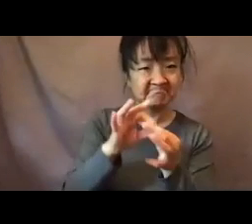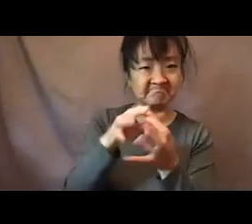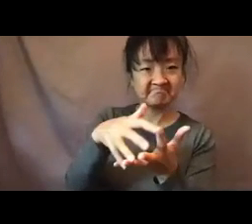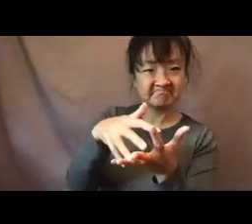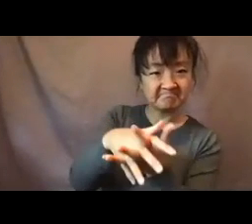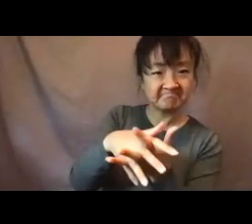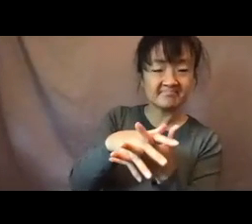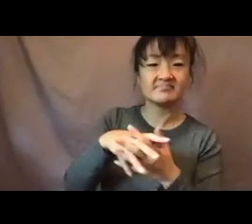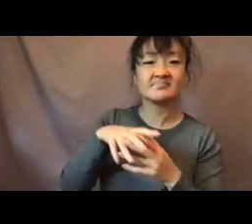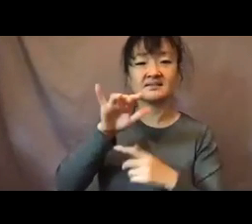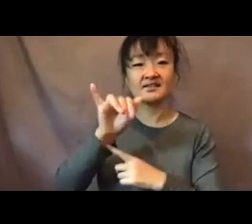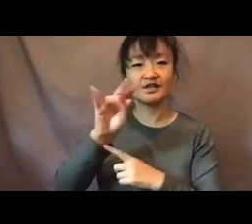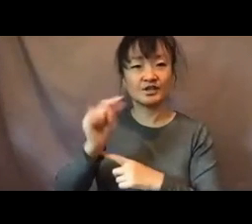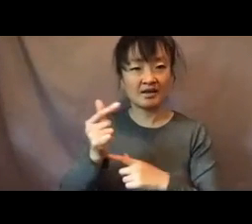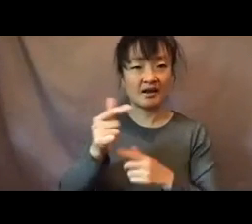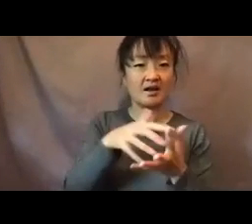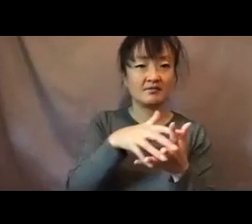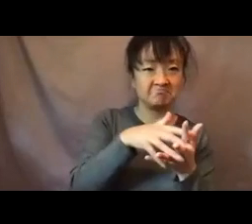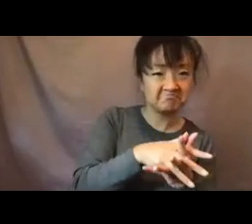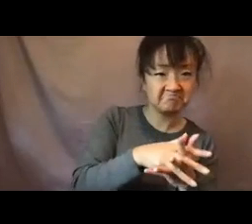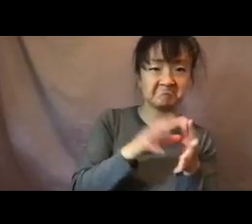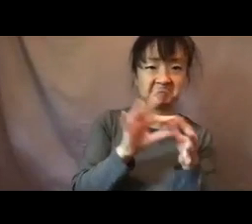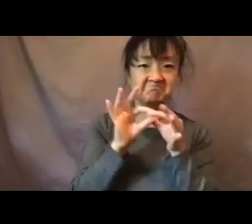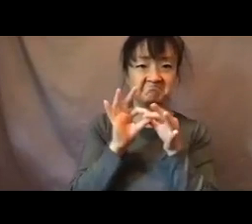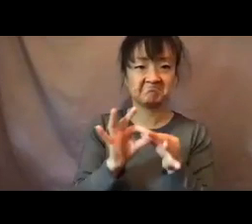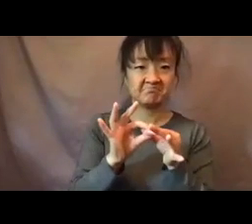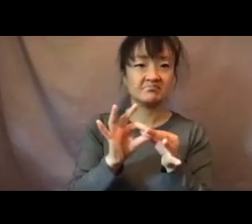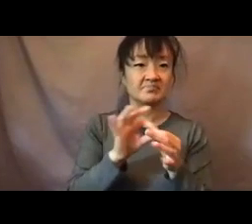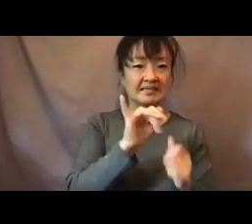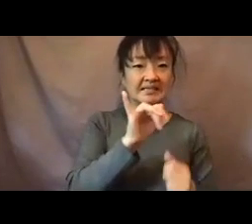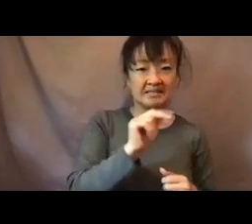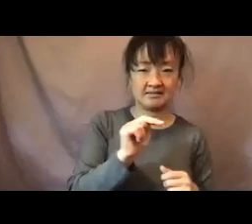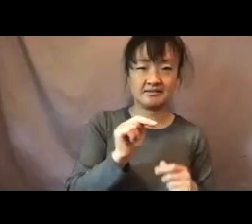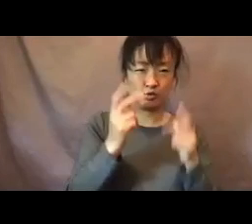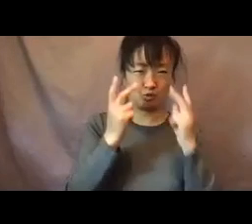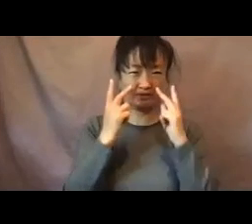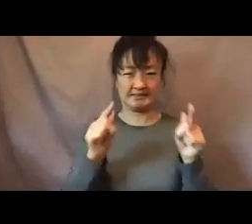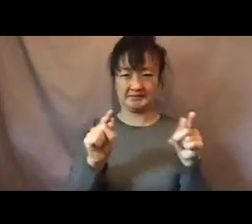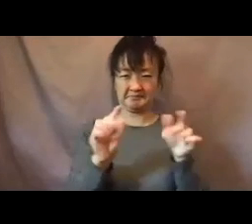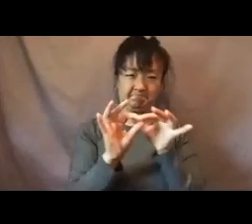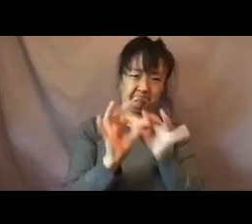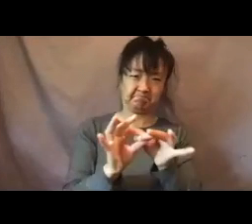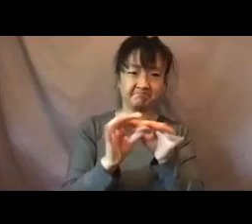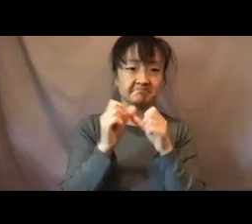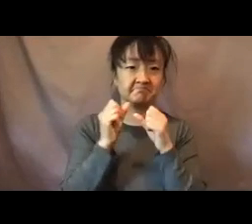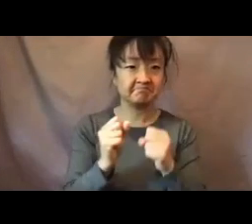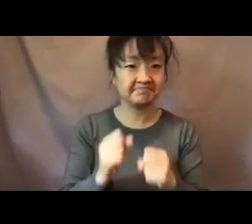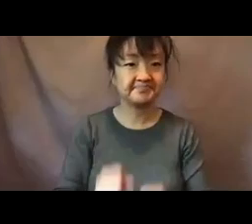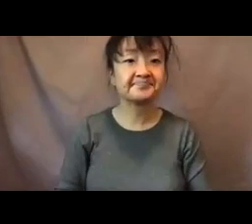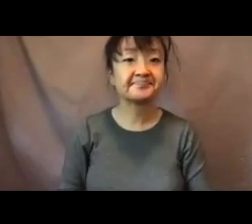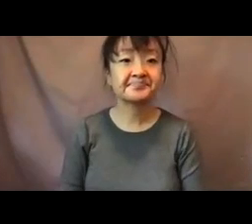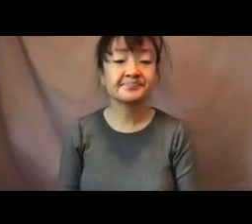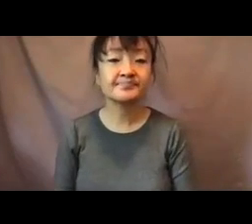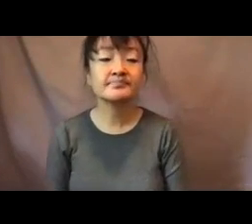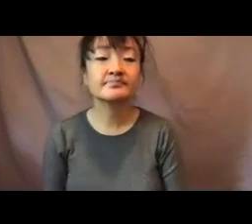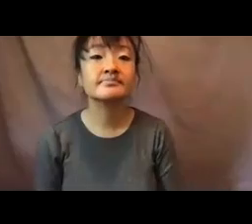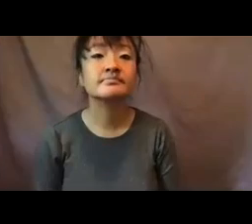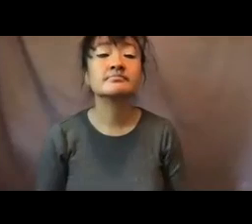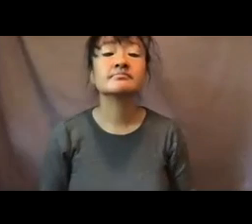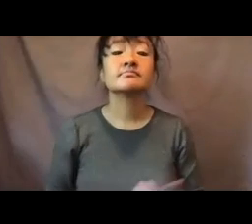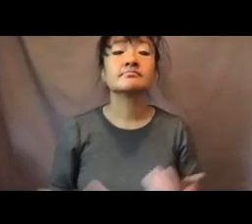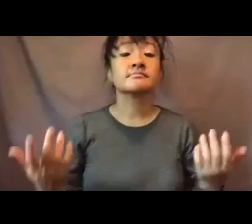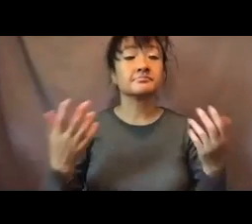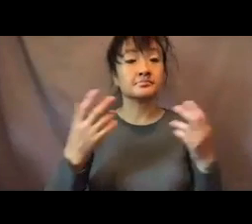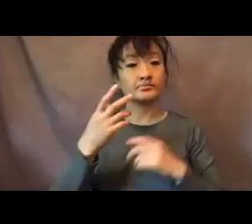being rooted into yin here, right? Being born in here at this point in time, right? This not only speaks of the